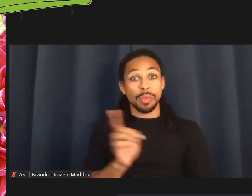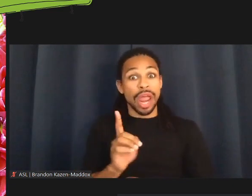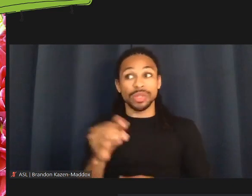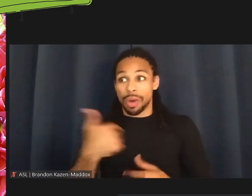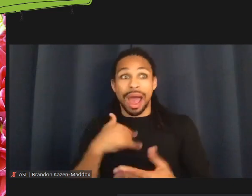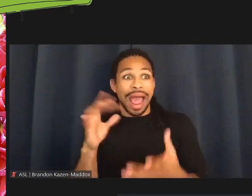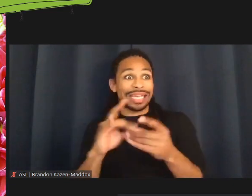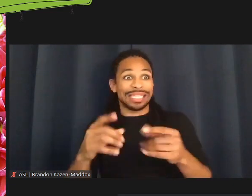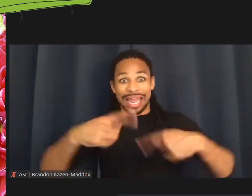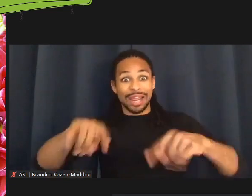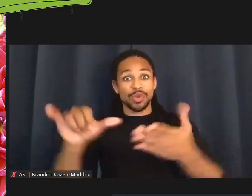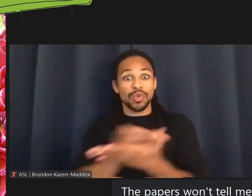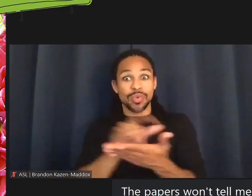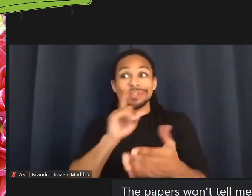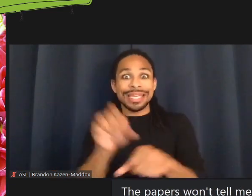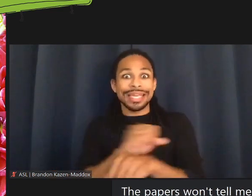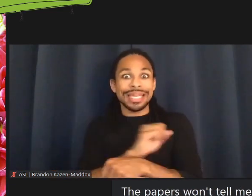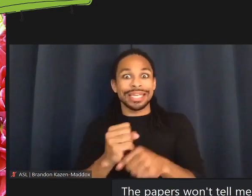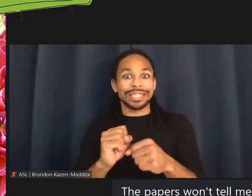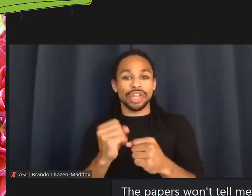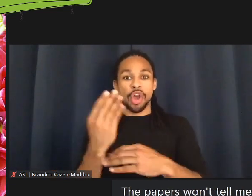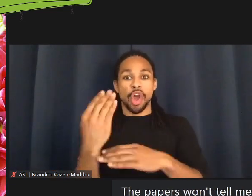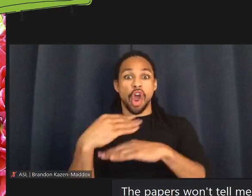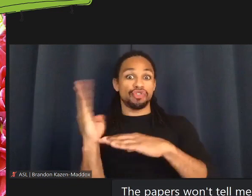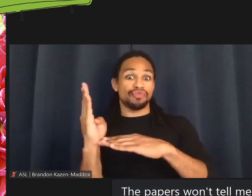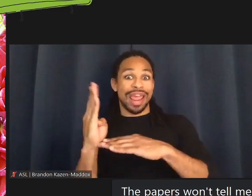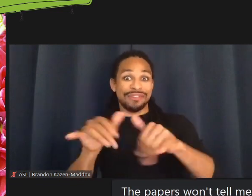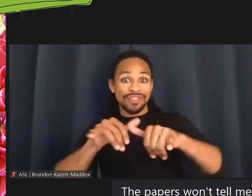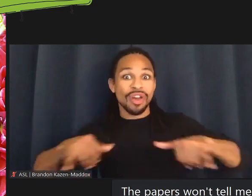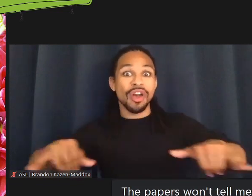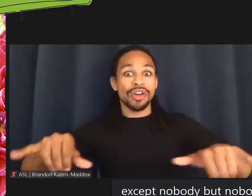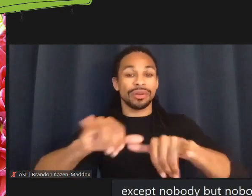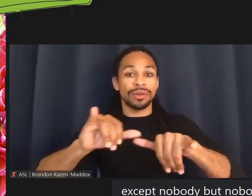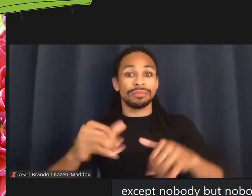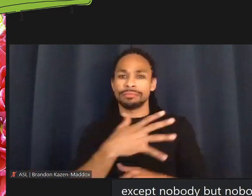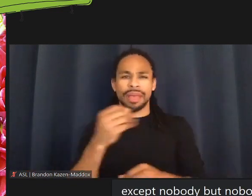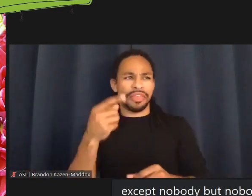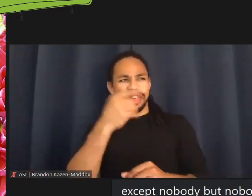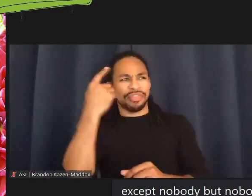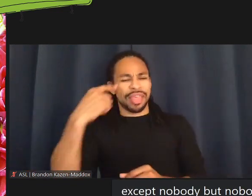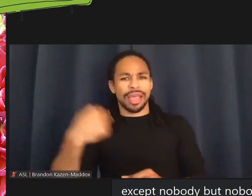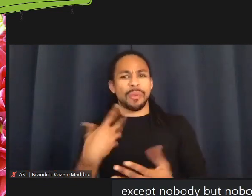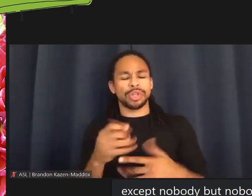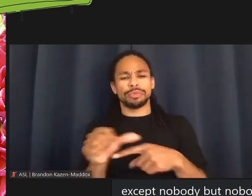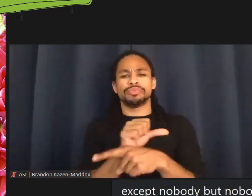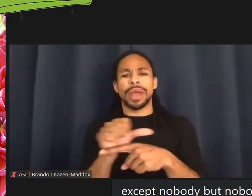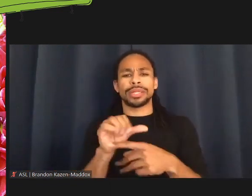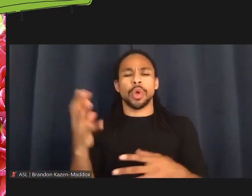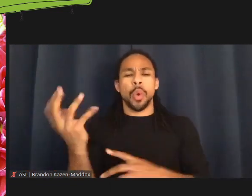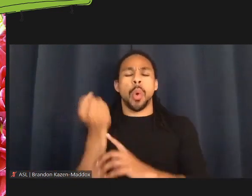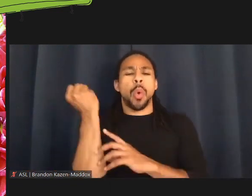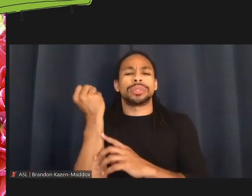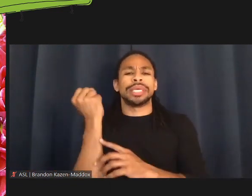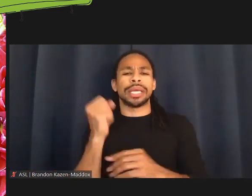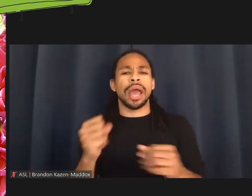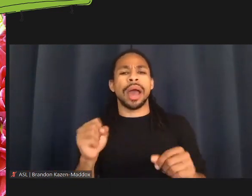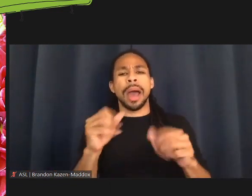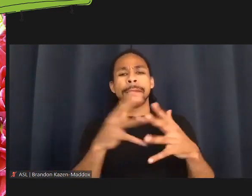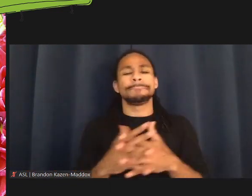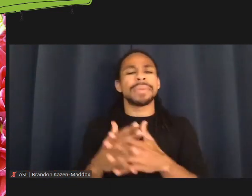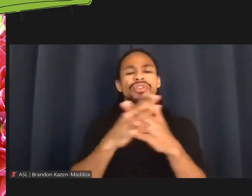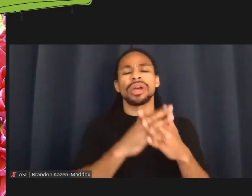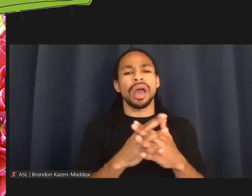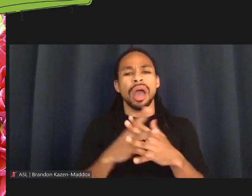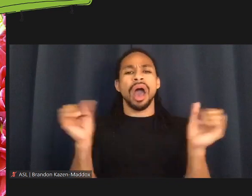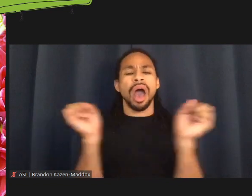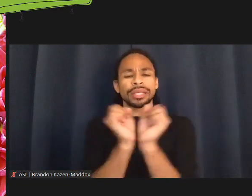the organization because I wanted to practice holding America hostage. Huckleberry Finn stagecoach robbers 219 times the